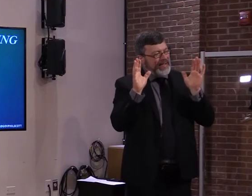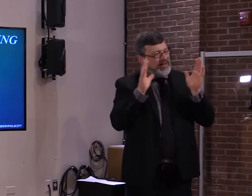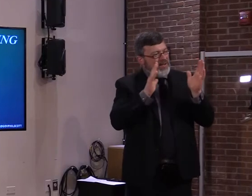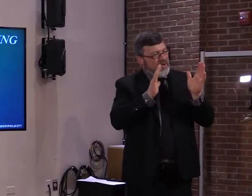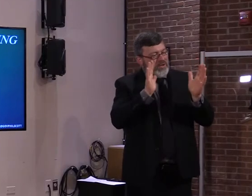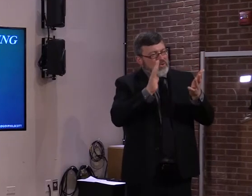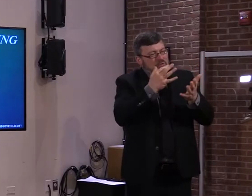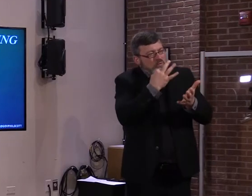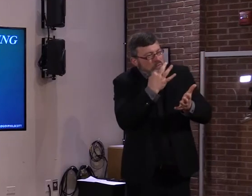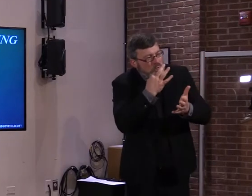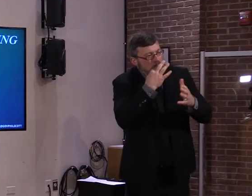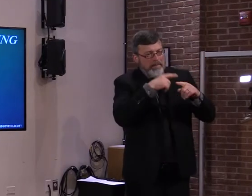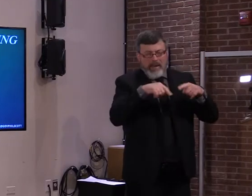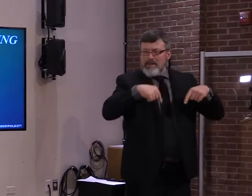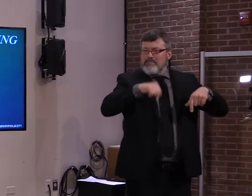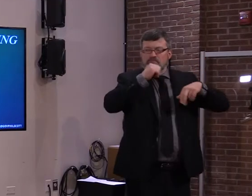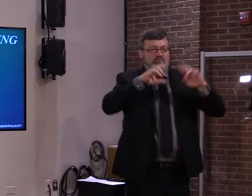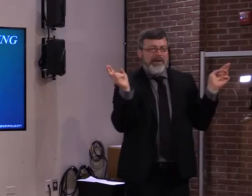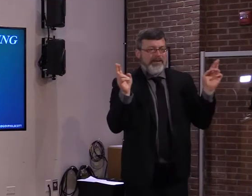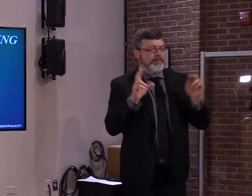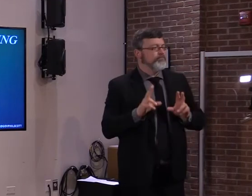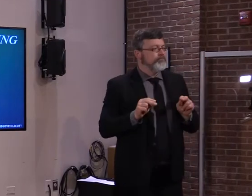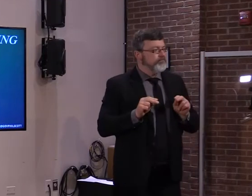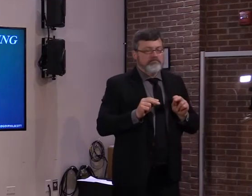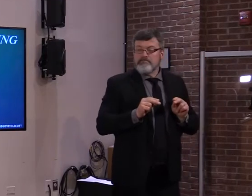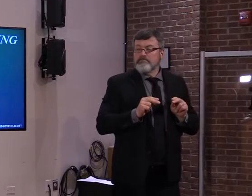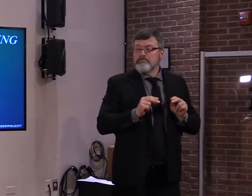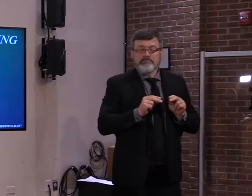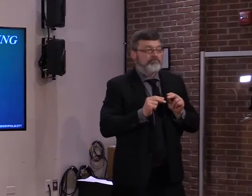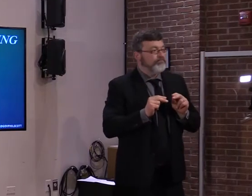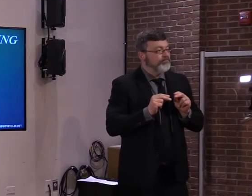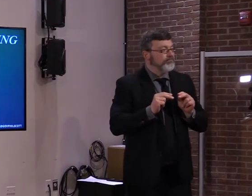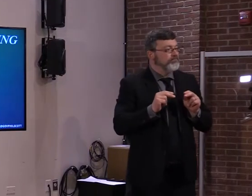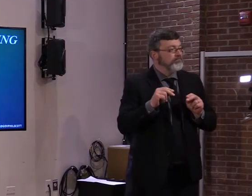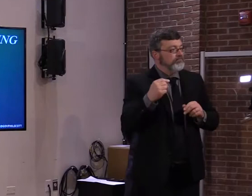I hope we have the votes to make sure that we sustain that veto.